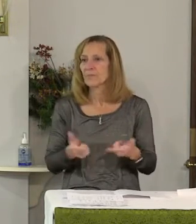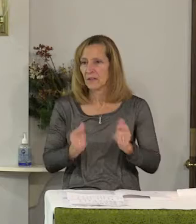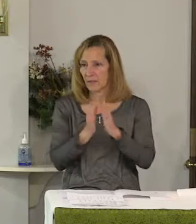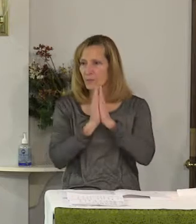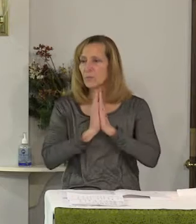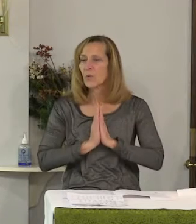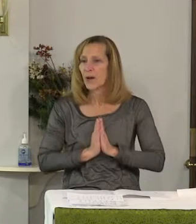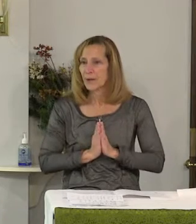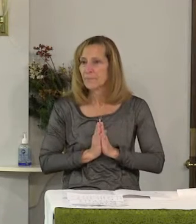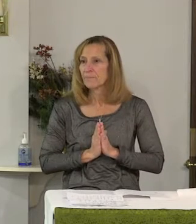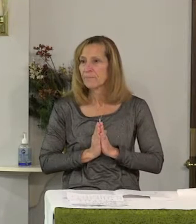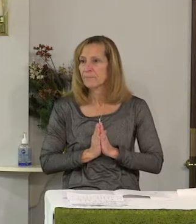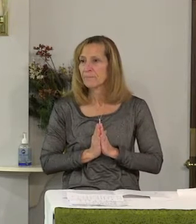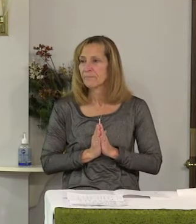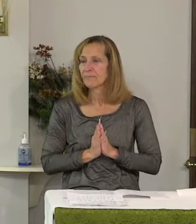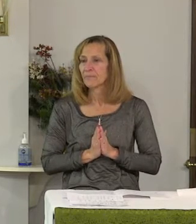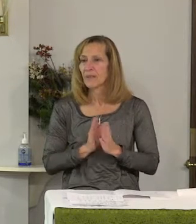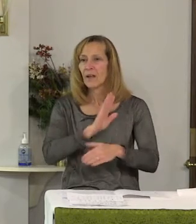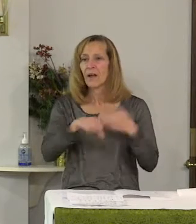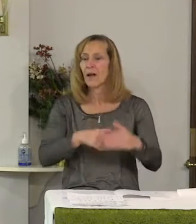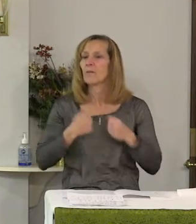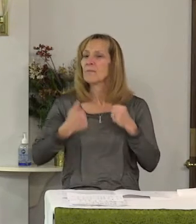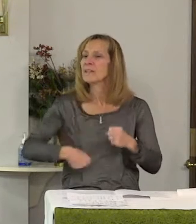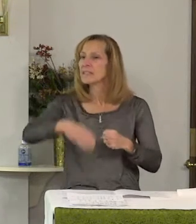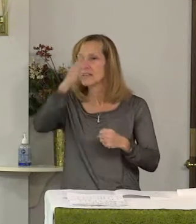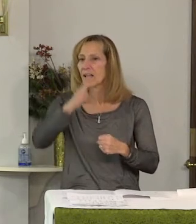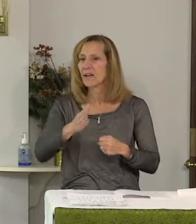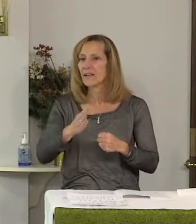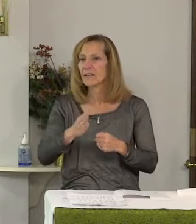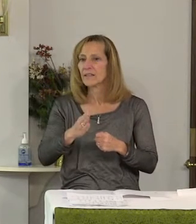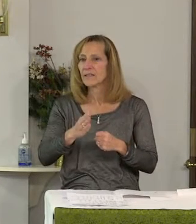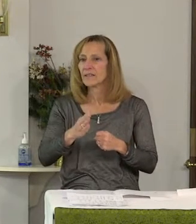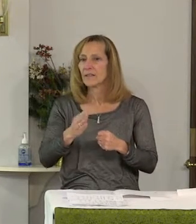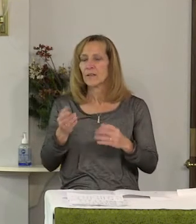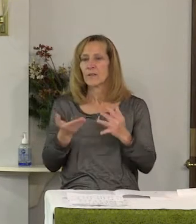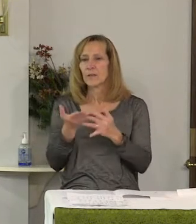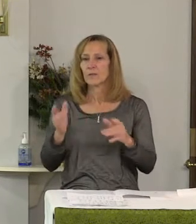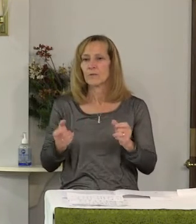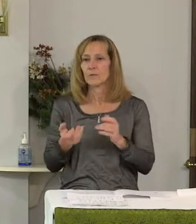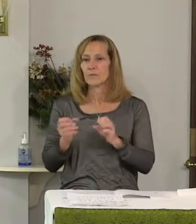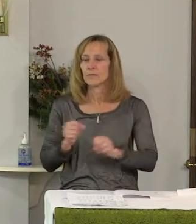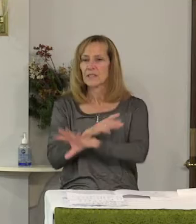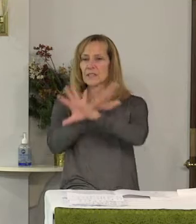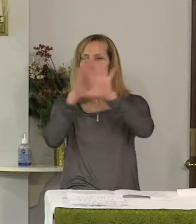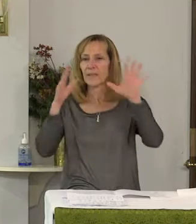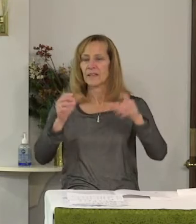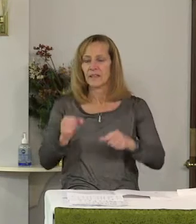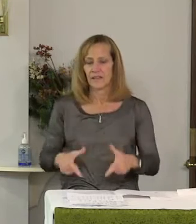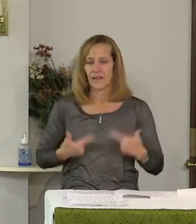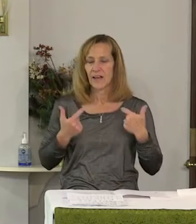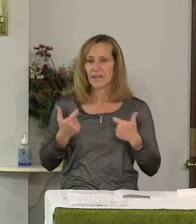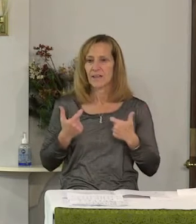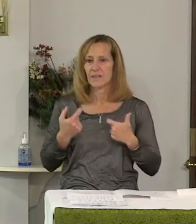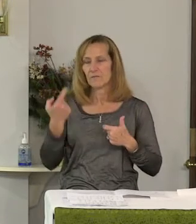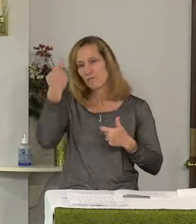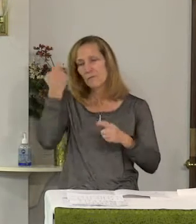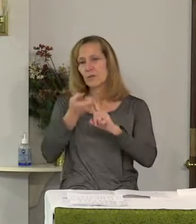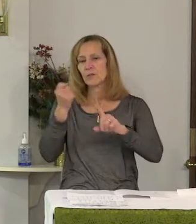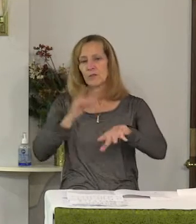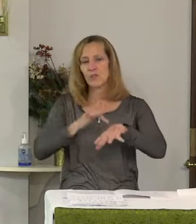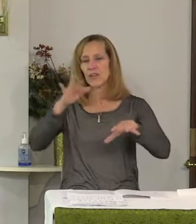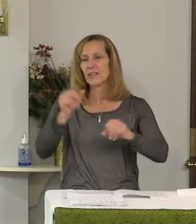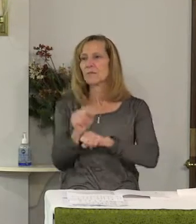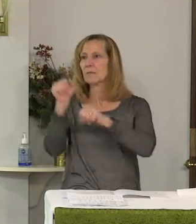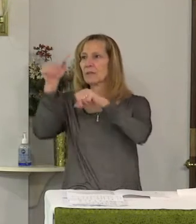Let us pray. Almighty God, the resplendent light of your truth shines from the